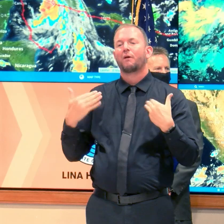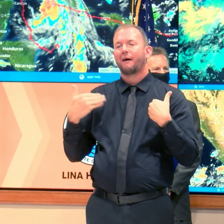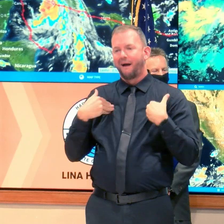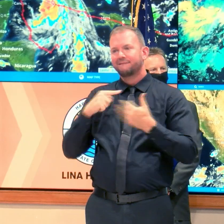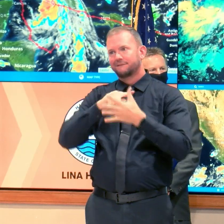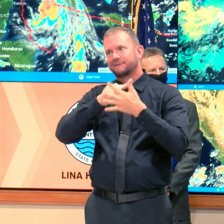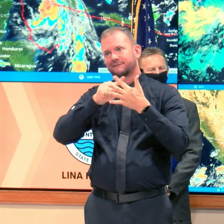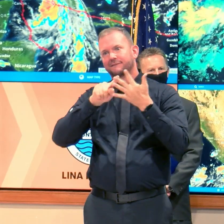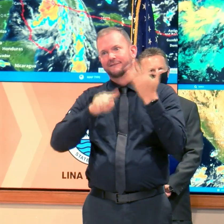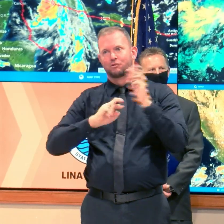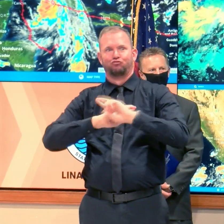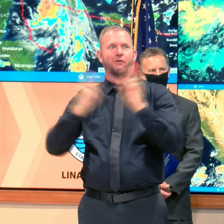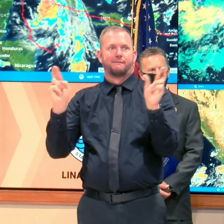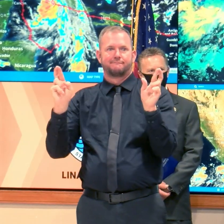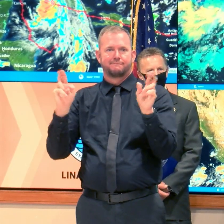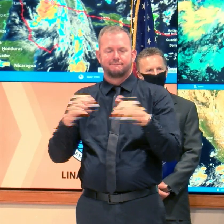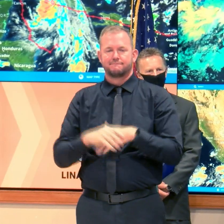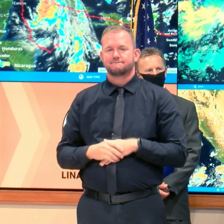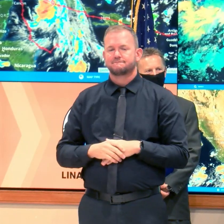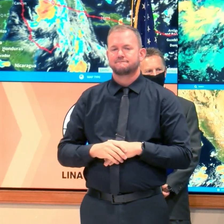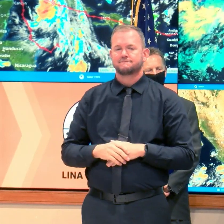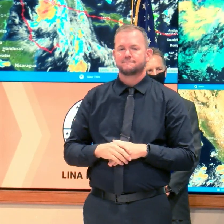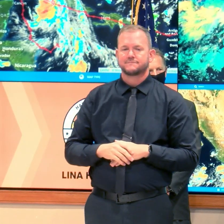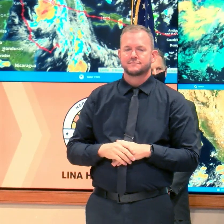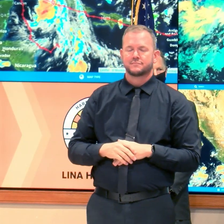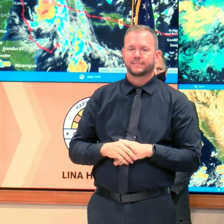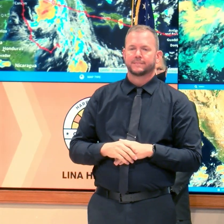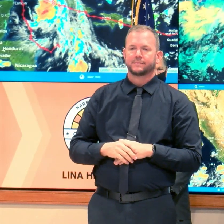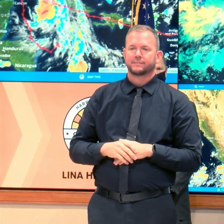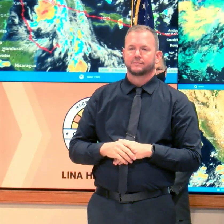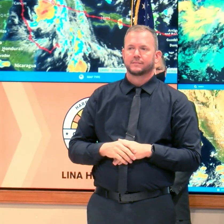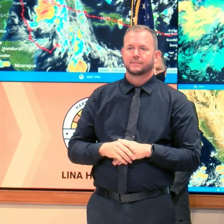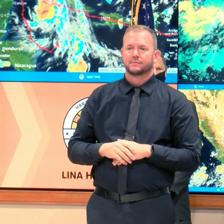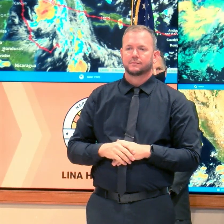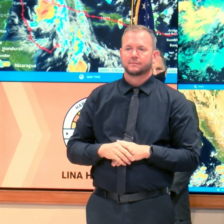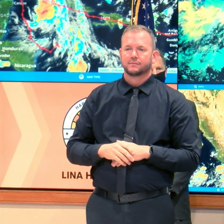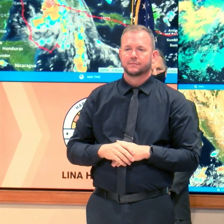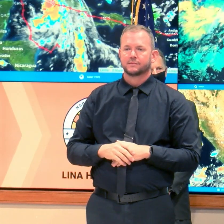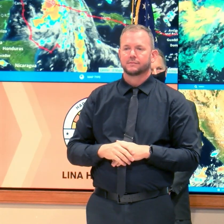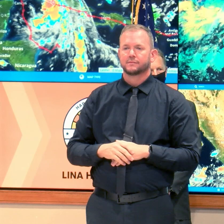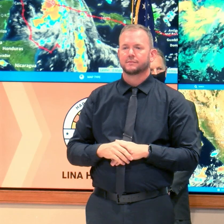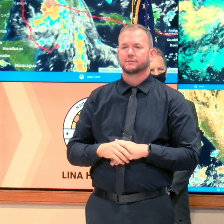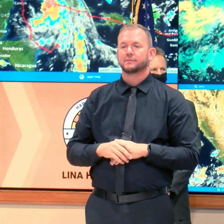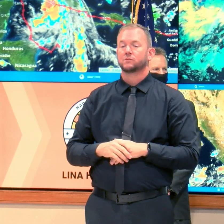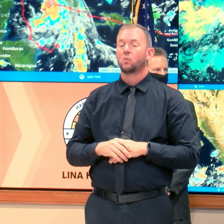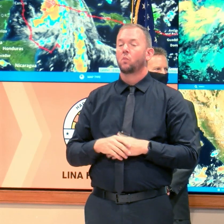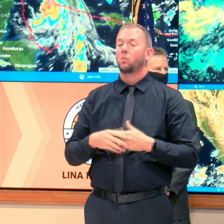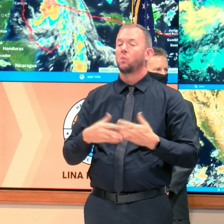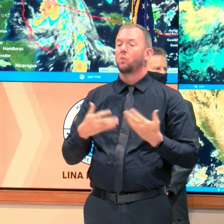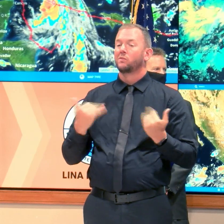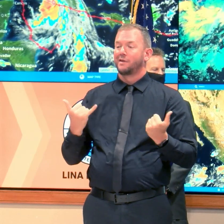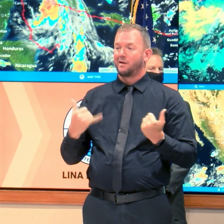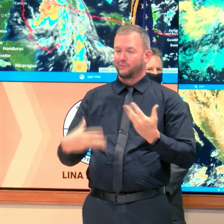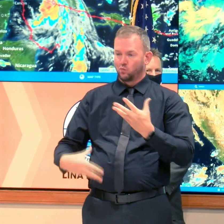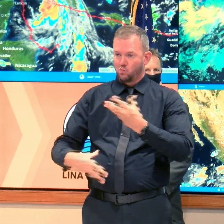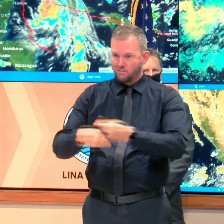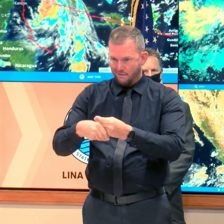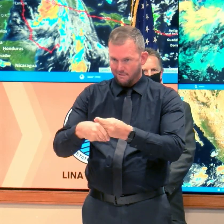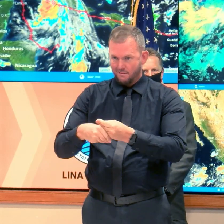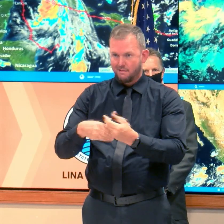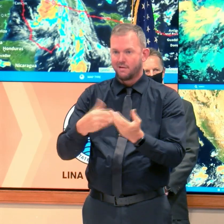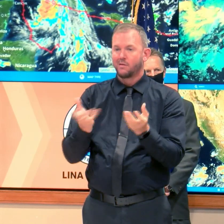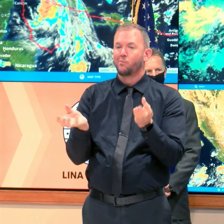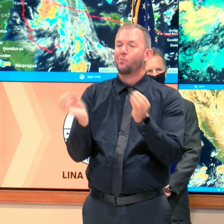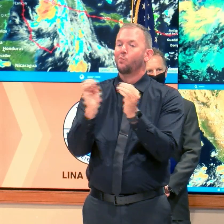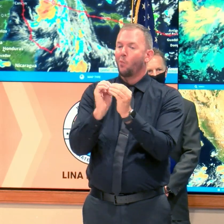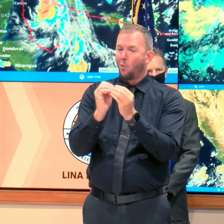being prepared, social distancing and all of that. So you're going to add some other things to your hurricane preparedness kit, and